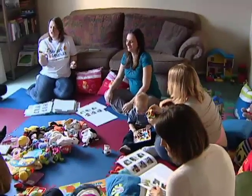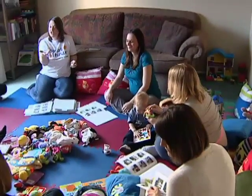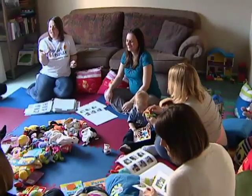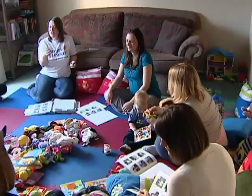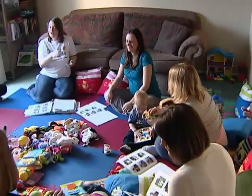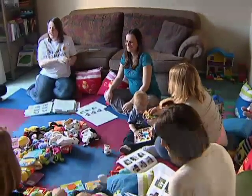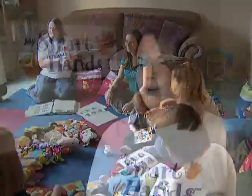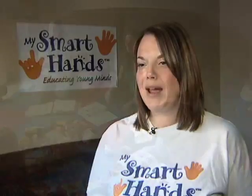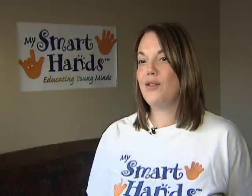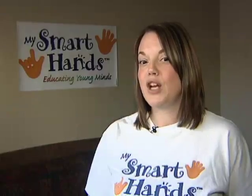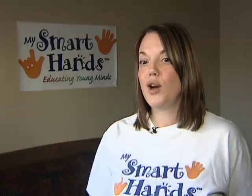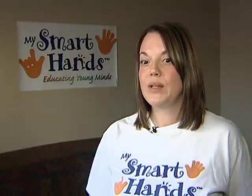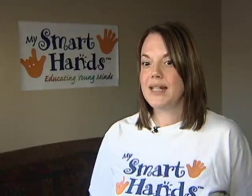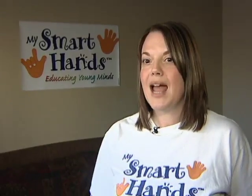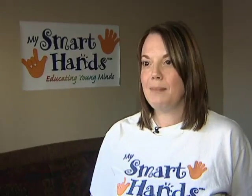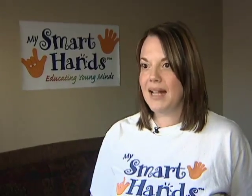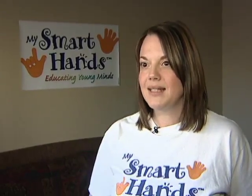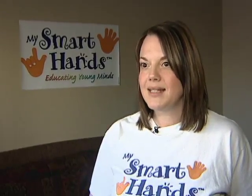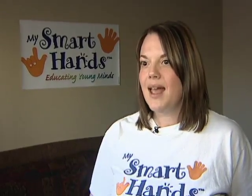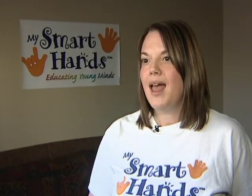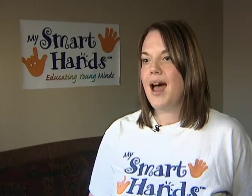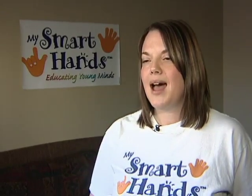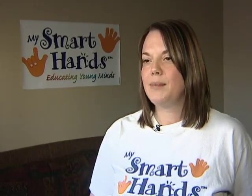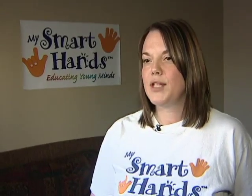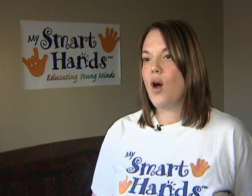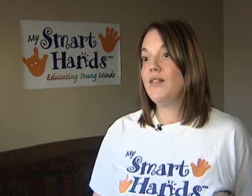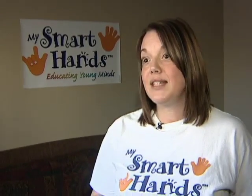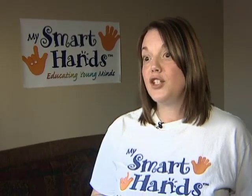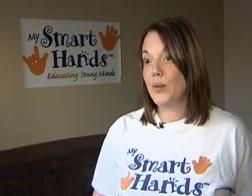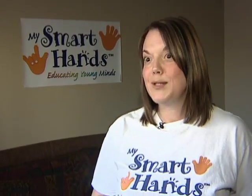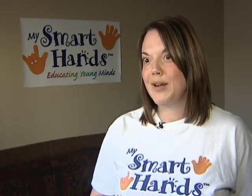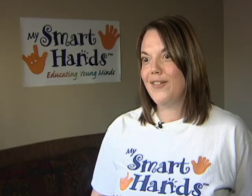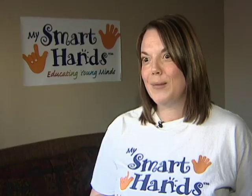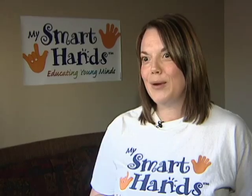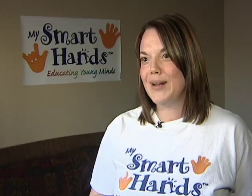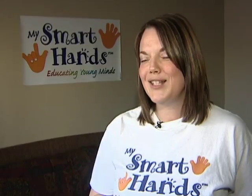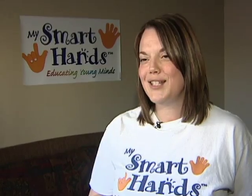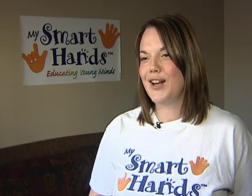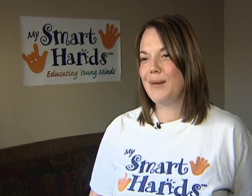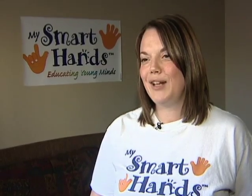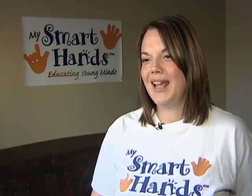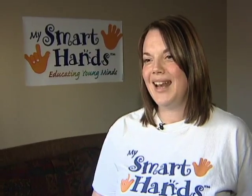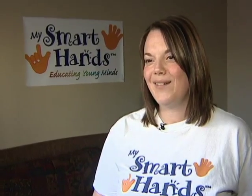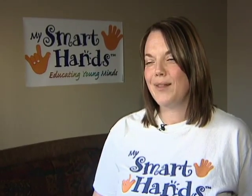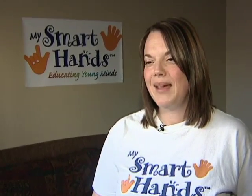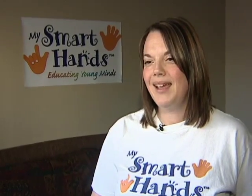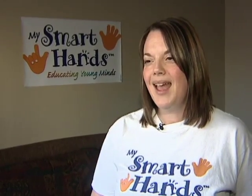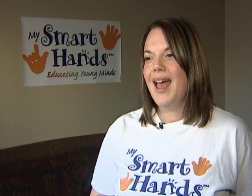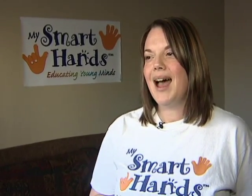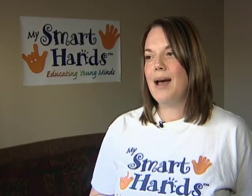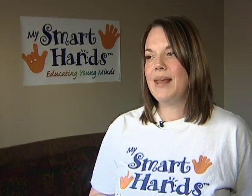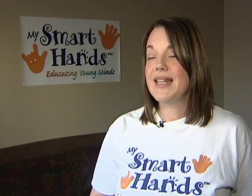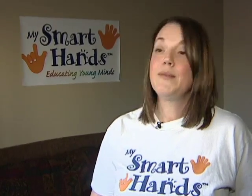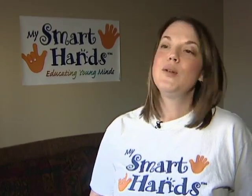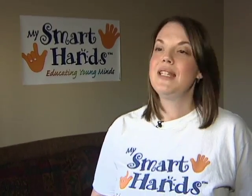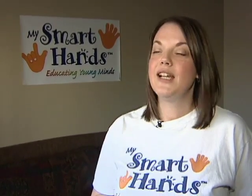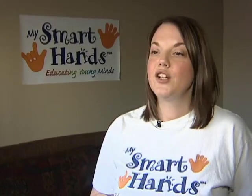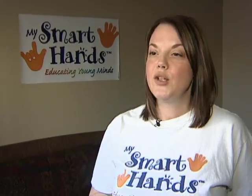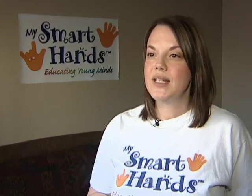learn. My own daughter was 9 months, so obviously she was pre-verbal when she started communicating with me. By the time she was a year, she was